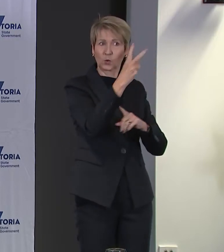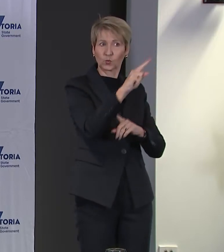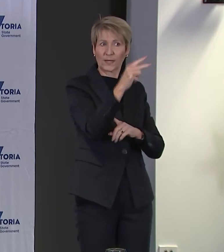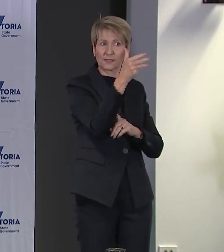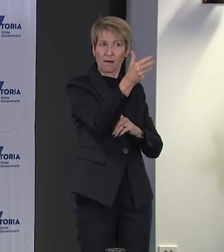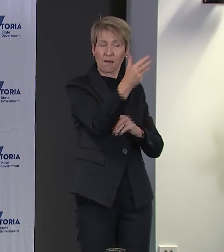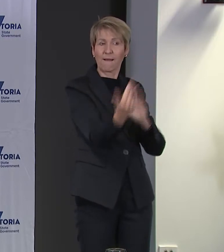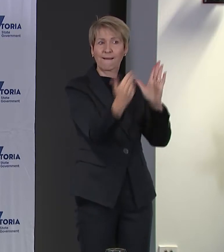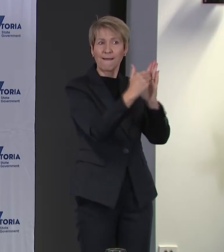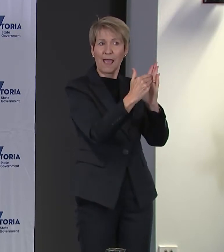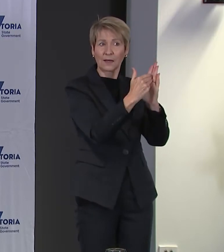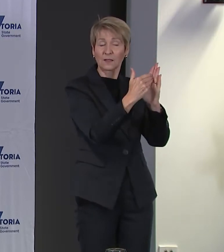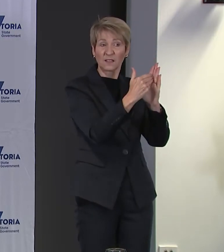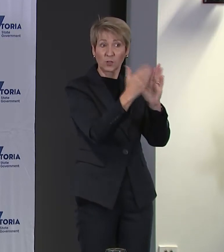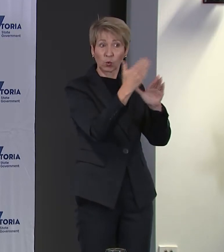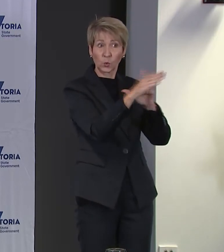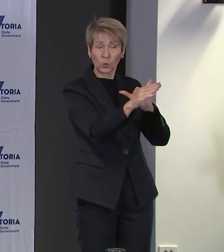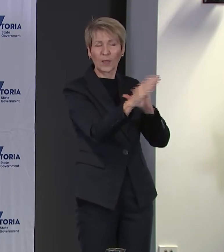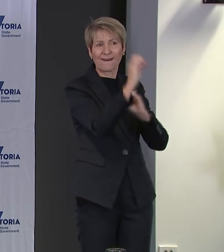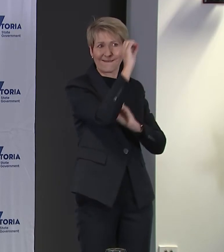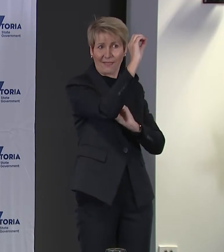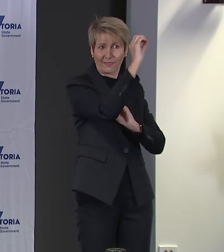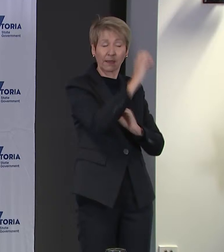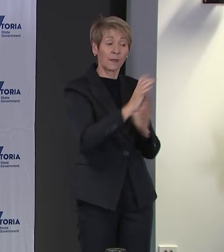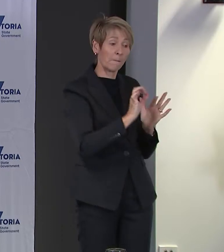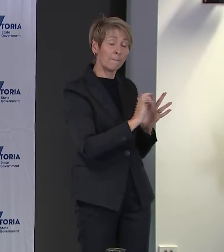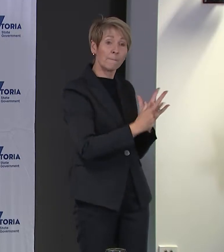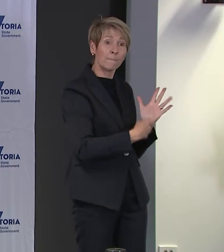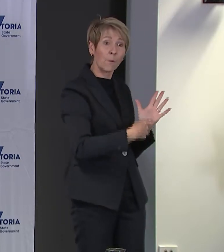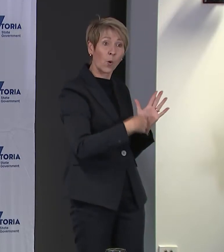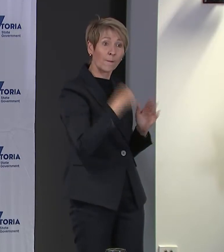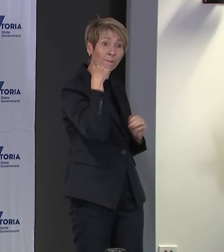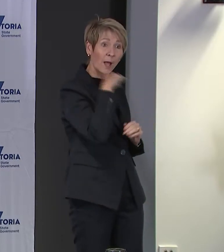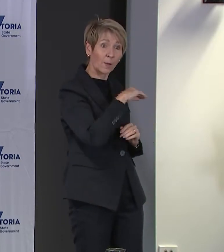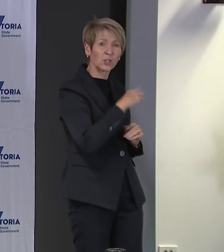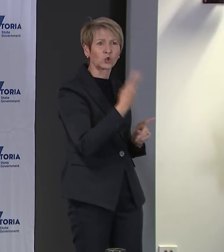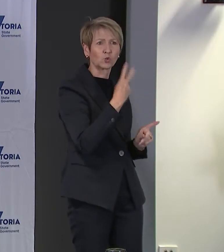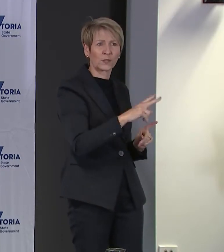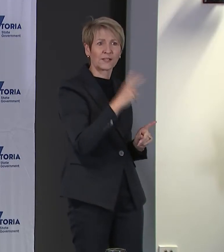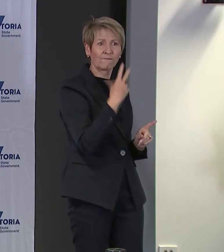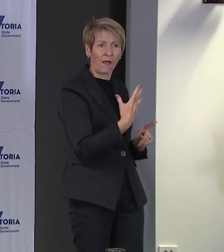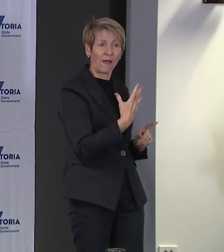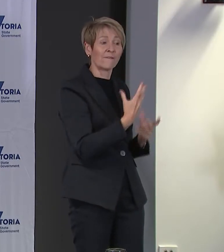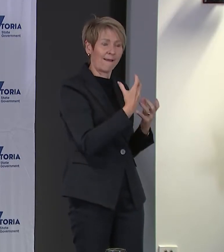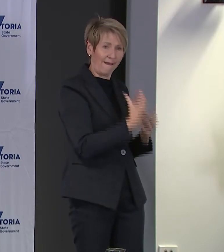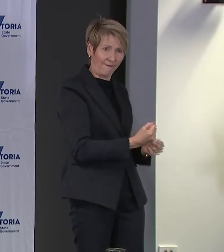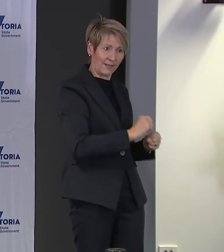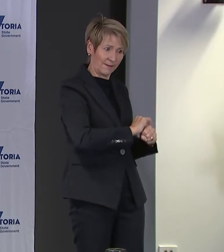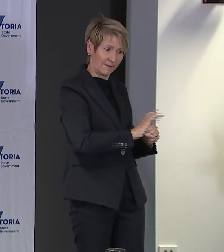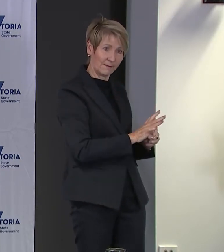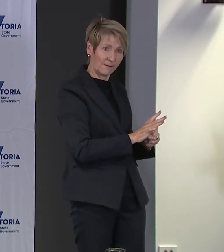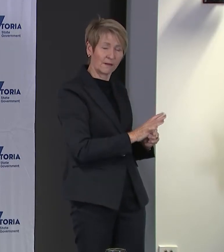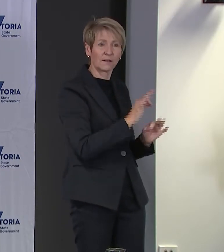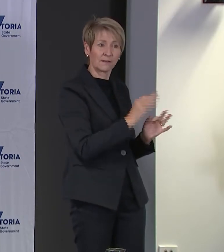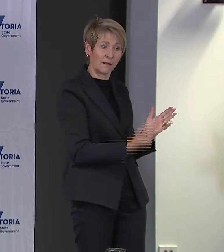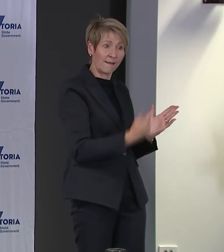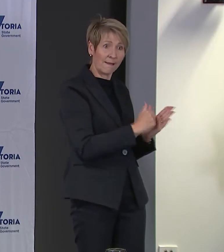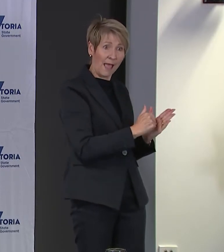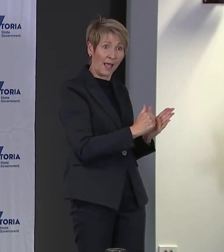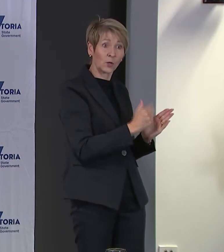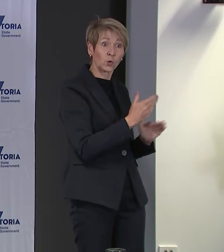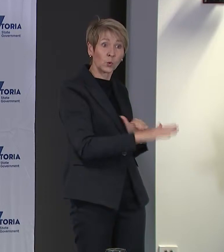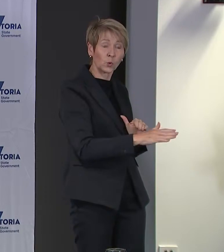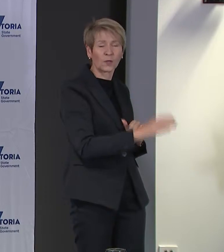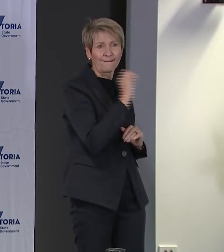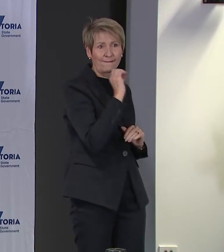cases at this point in time. The Port Melbourne outbreak, 25 positive cases at this point in time, no change in the number of cases